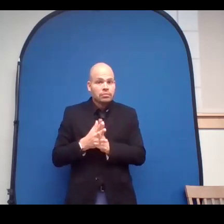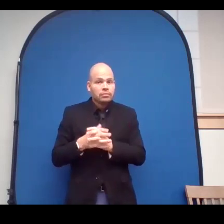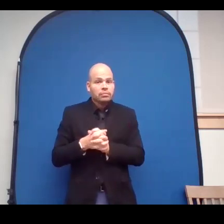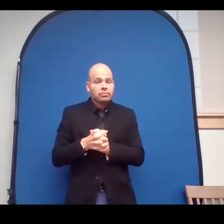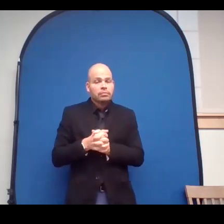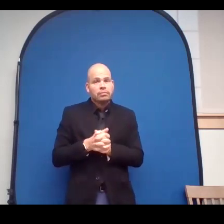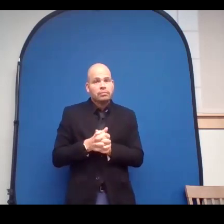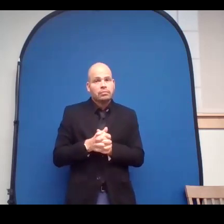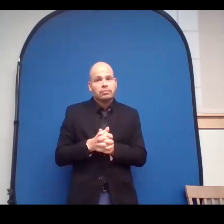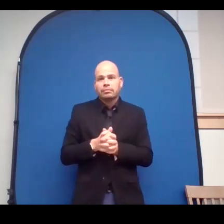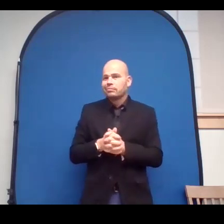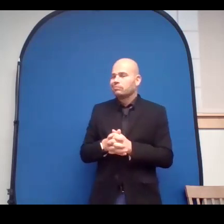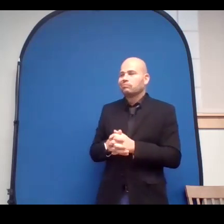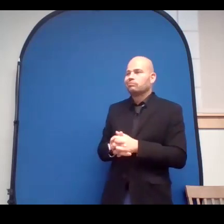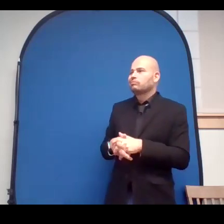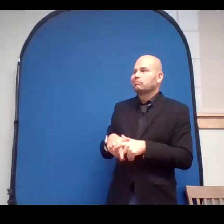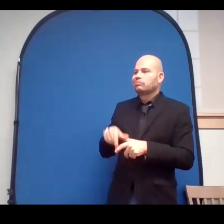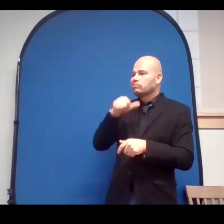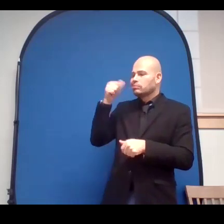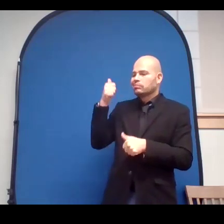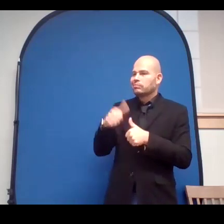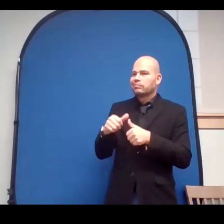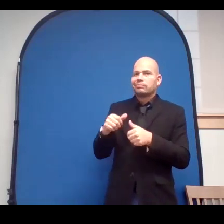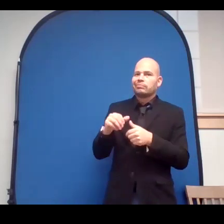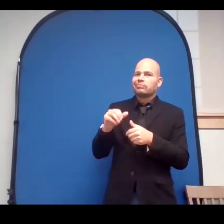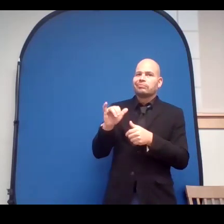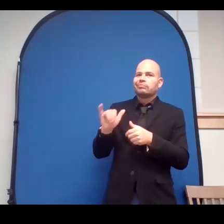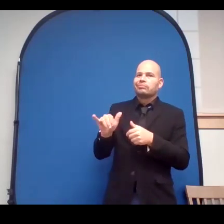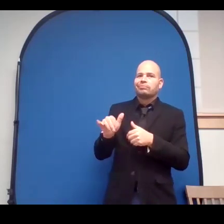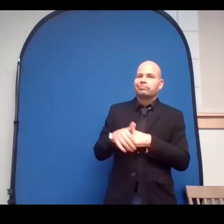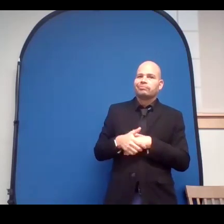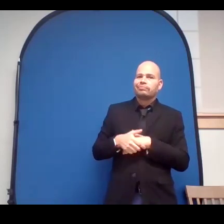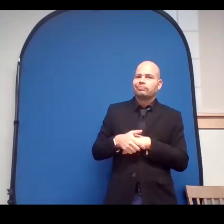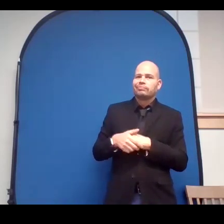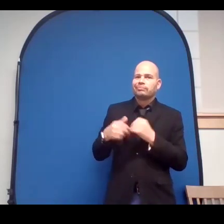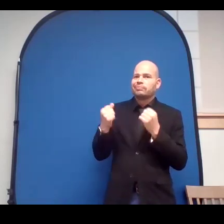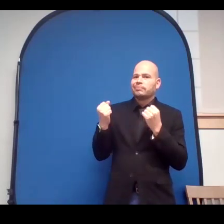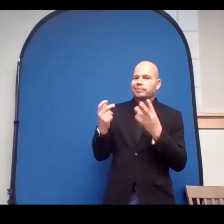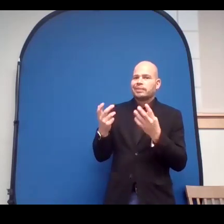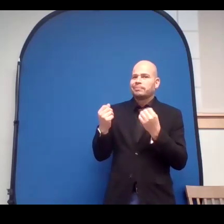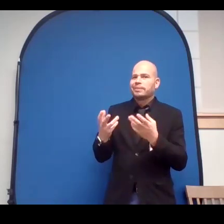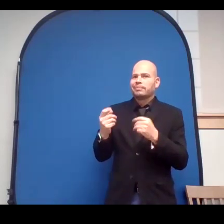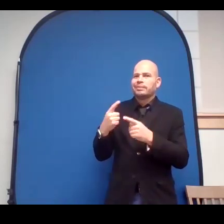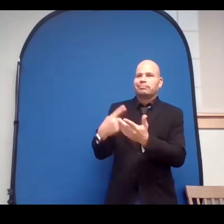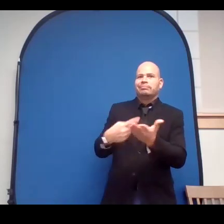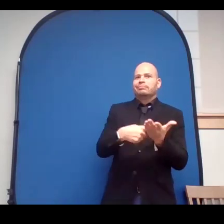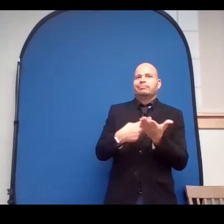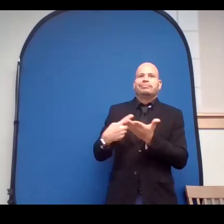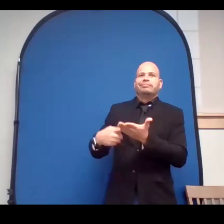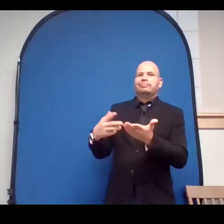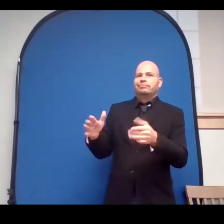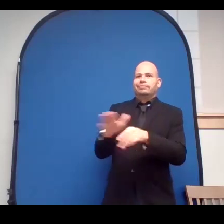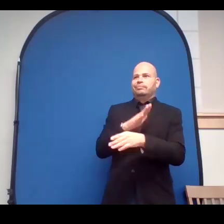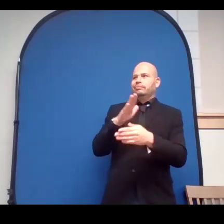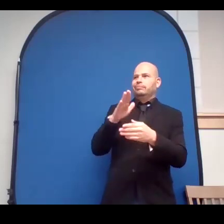I don't recall. I mean, I've had several conversations over that weekend. I mean, because I was